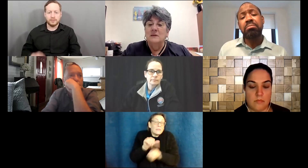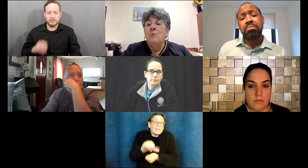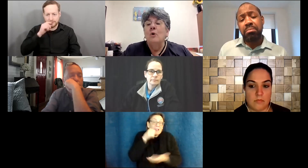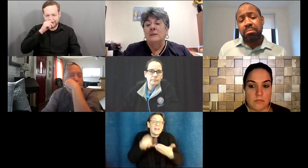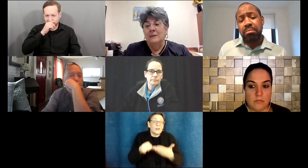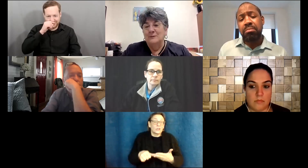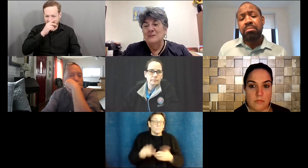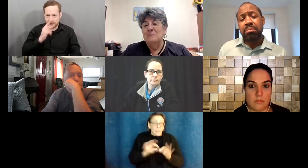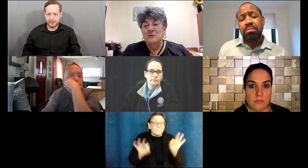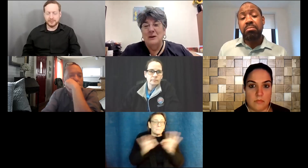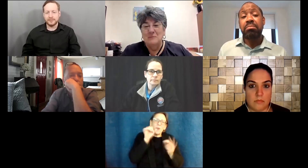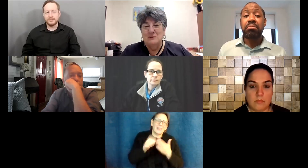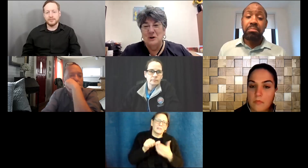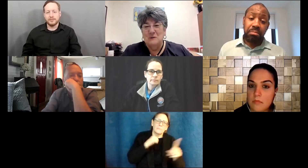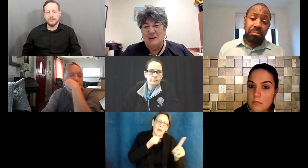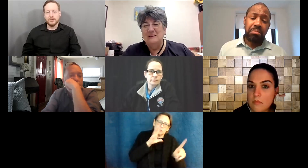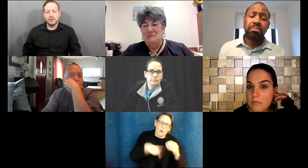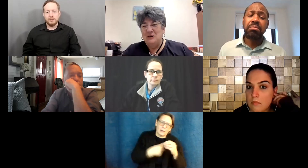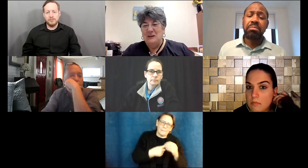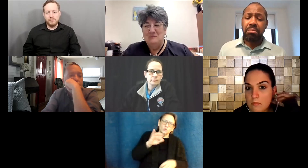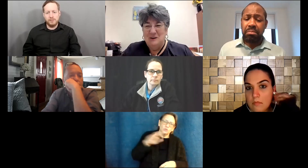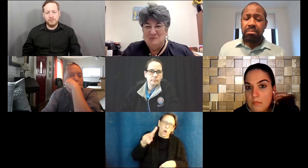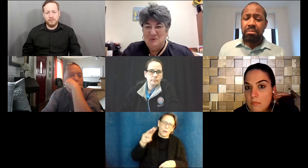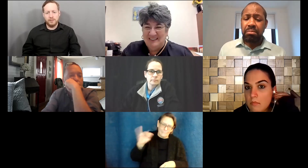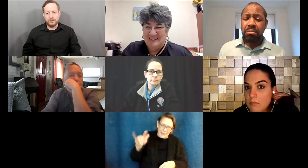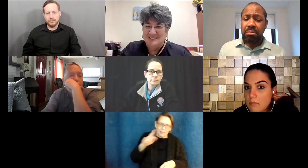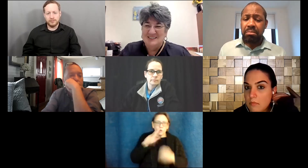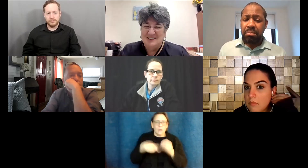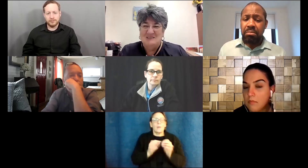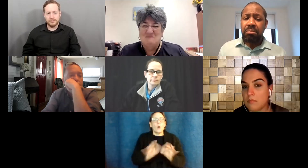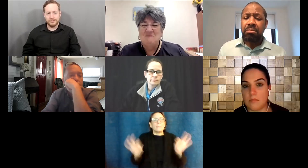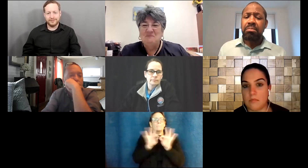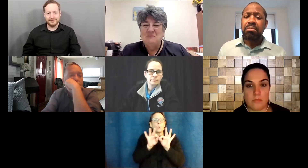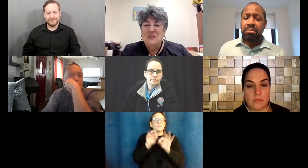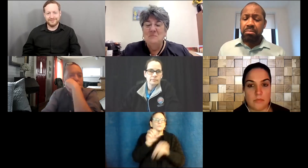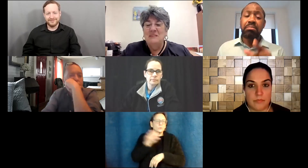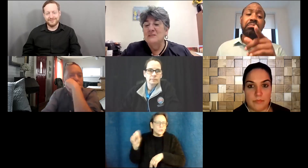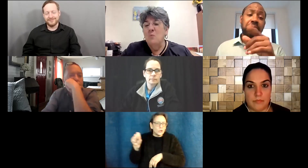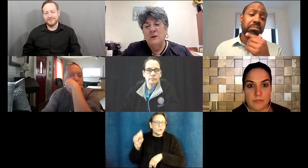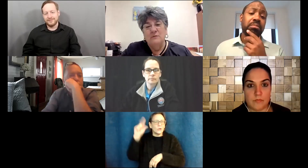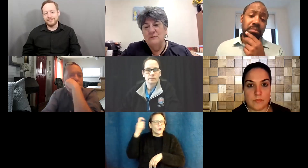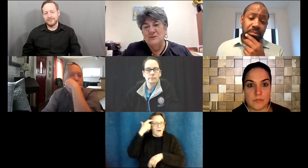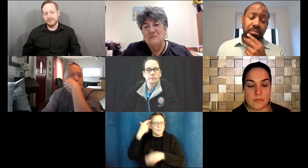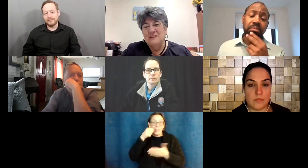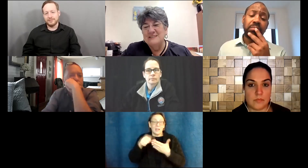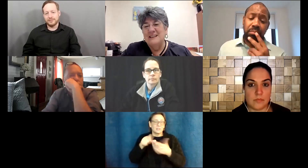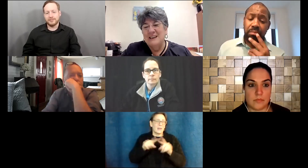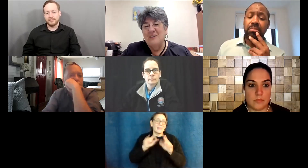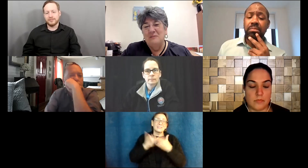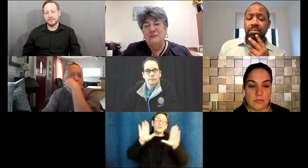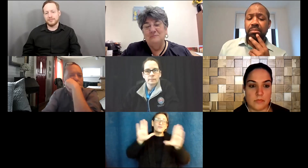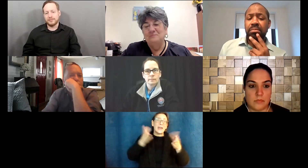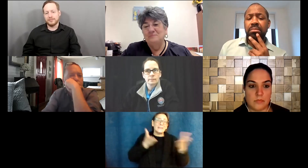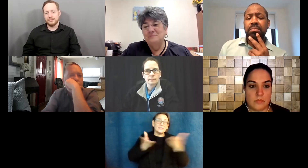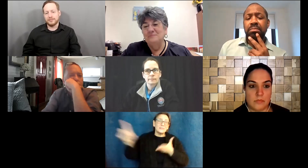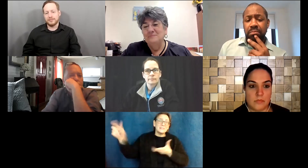means. Important letters. I'm not talking about junk mail. I'm talking about important letters. But that's a wonderful service that they